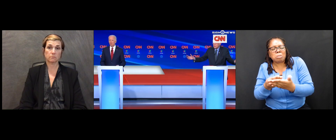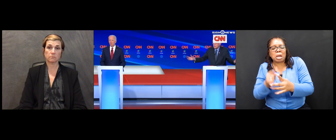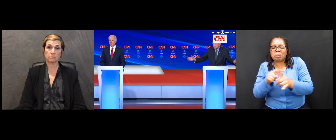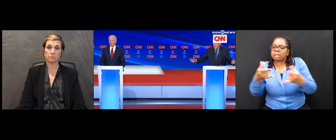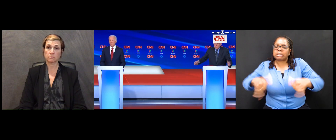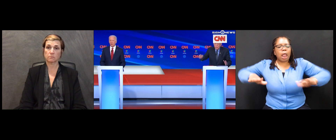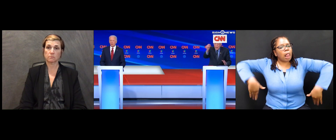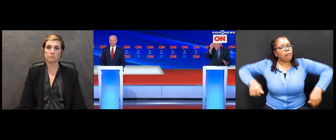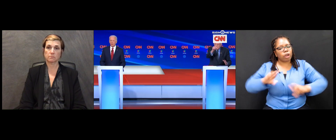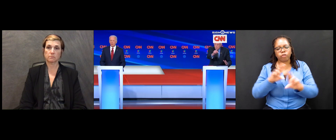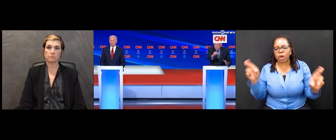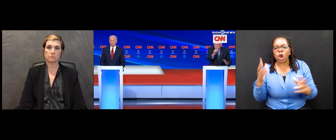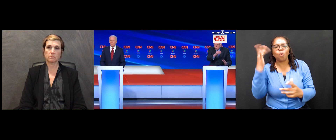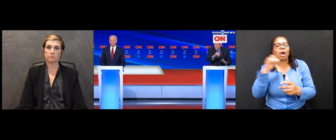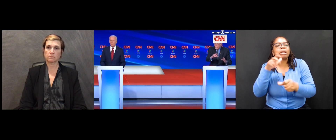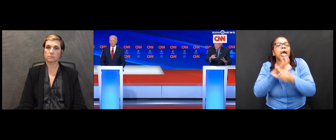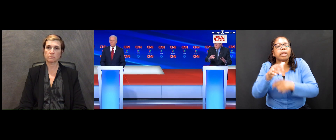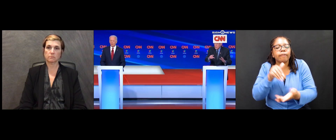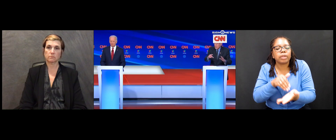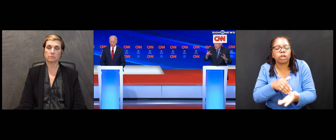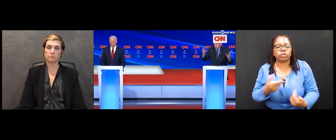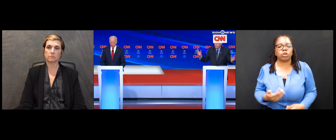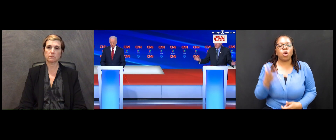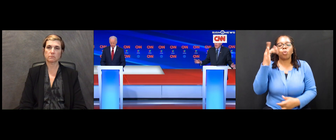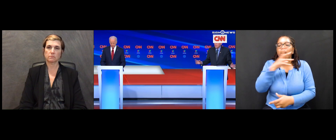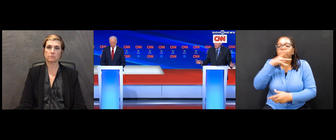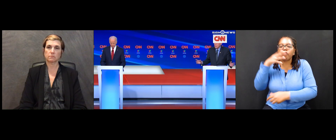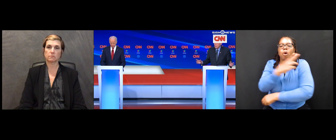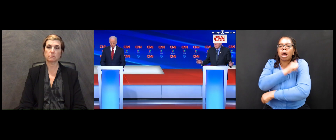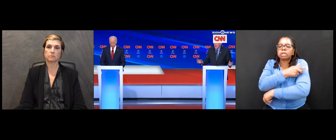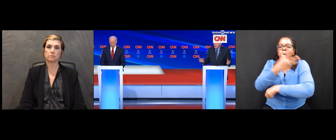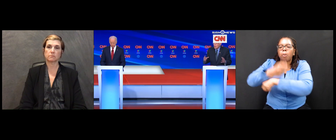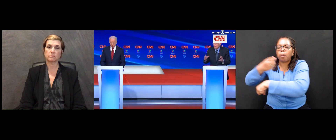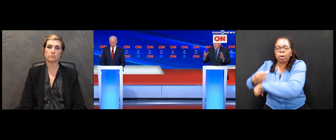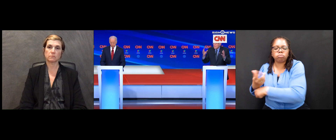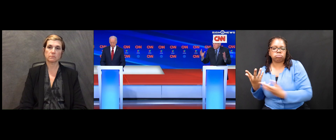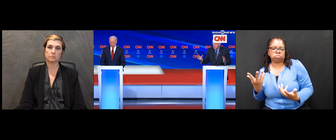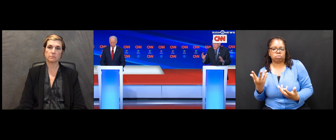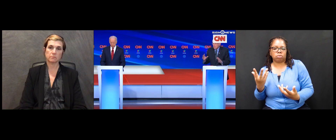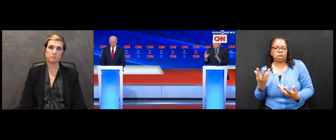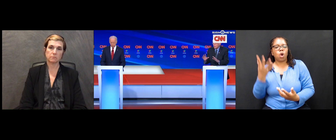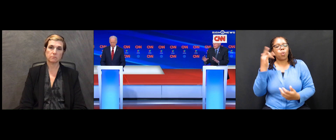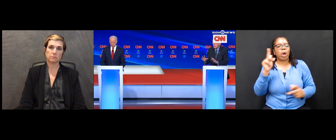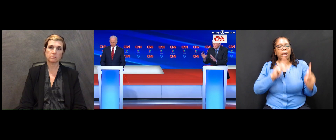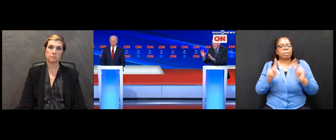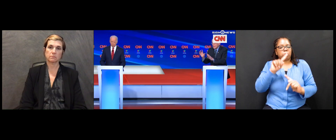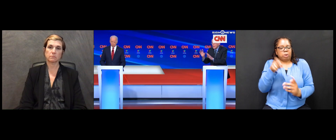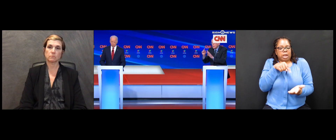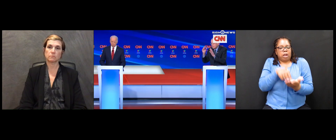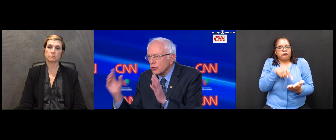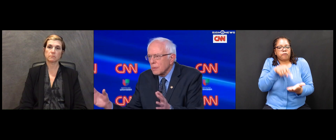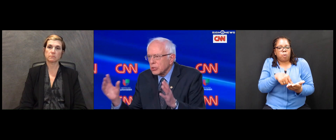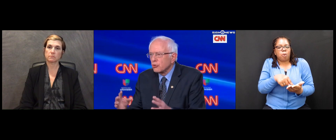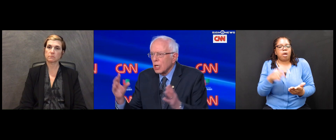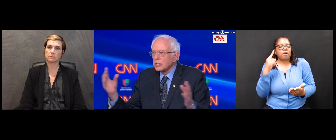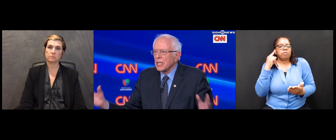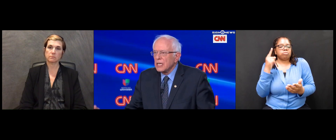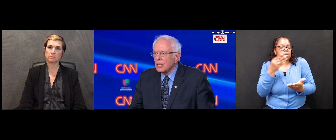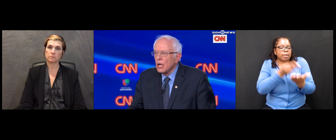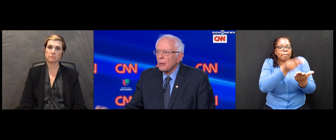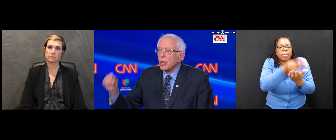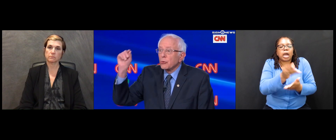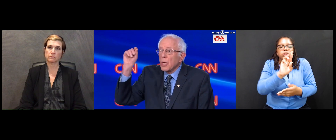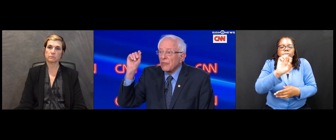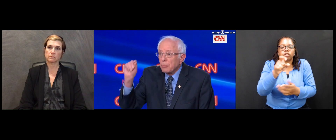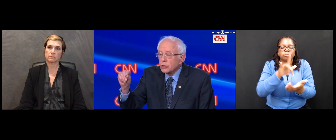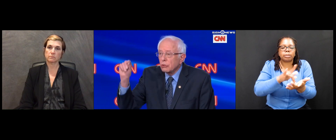enough doctors? How come hospitals in rural areas are shutting down? How come people can't afford to get the prescription drugs they